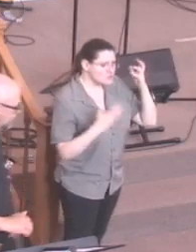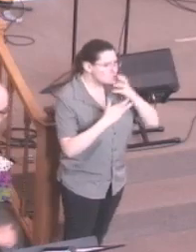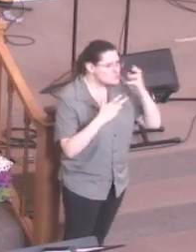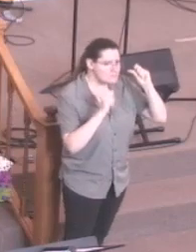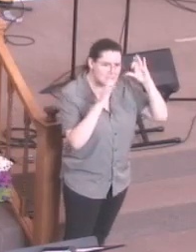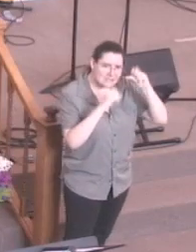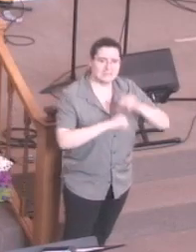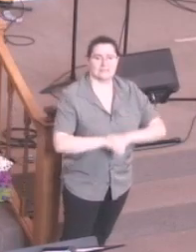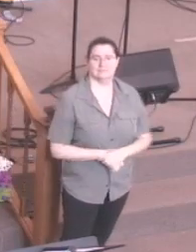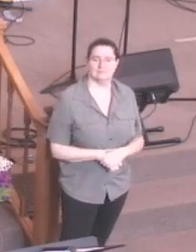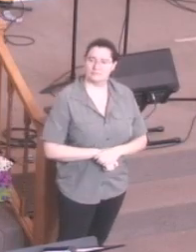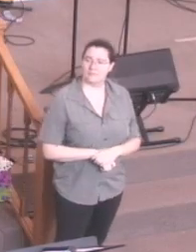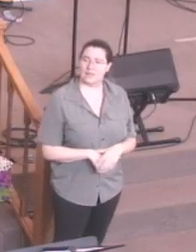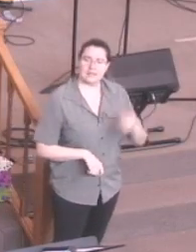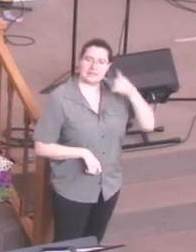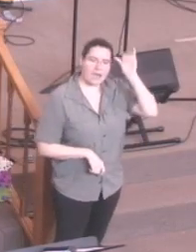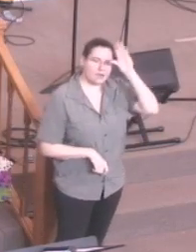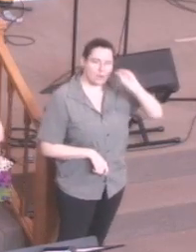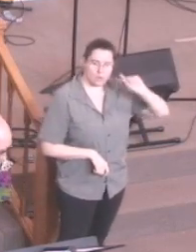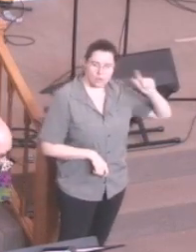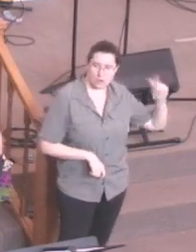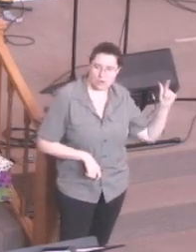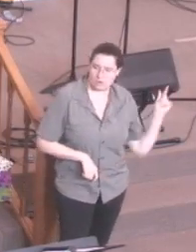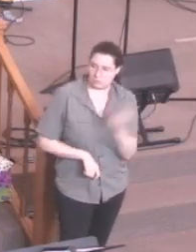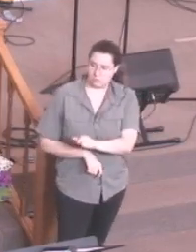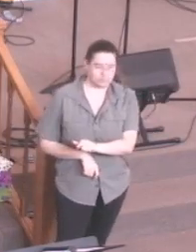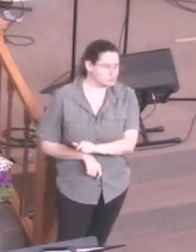amazing. Cowboy, you are on.